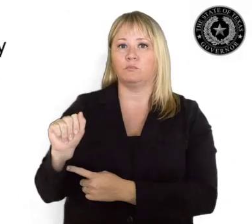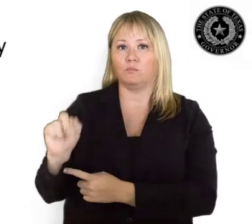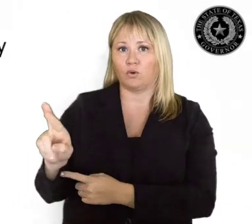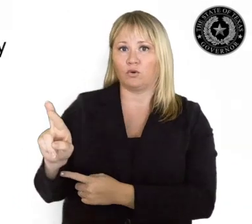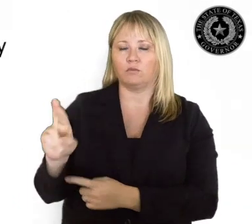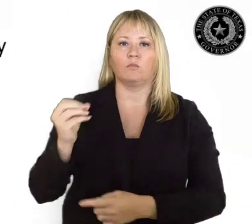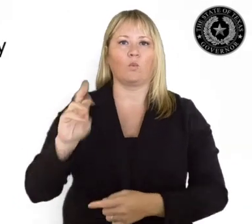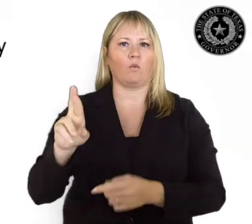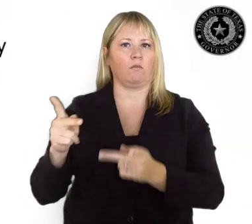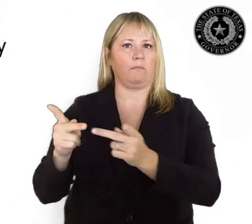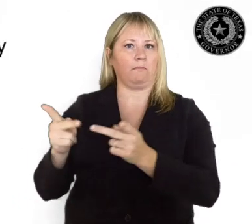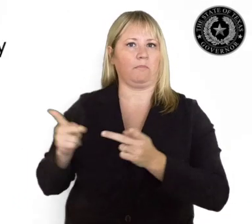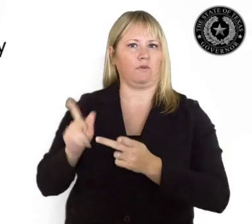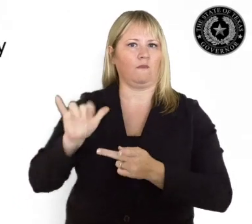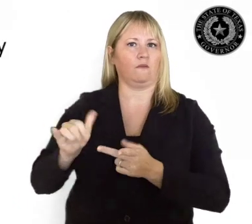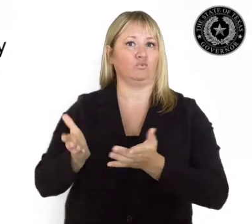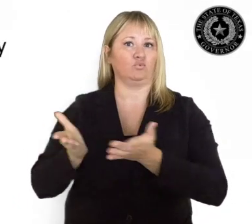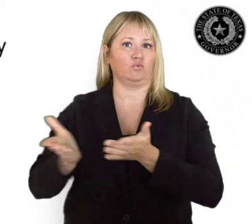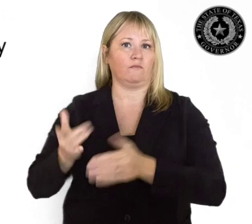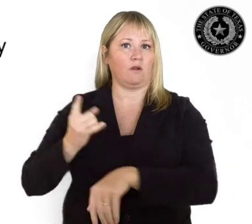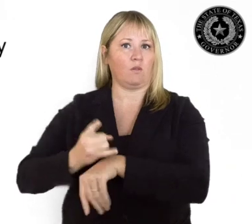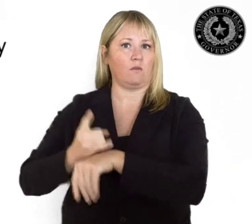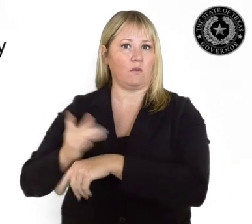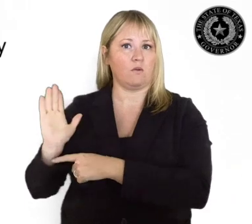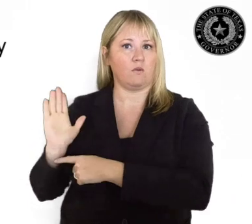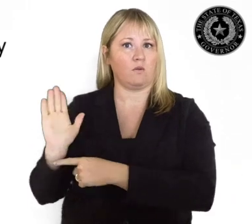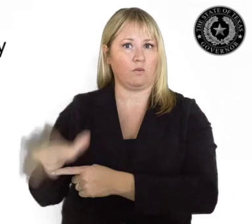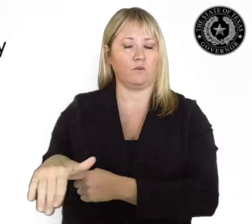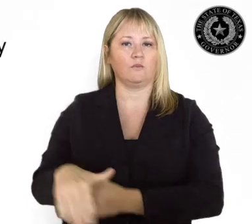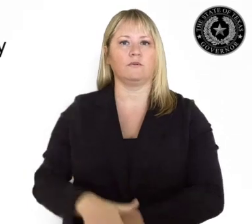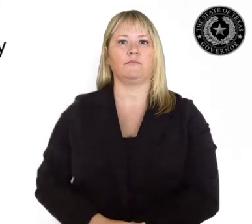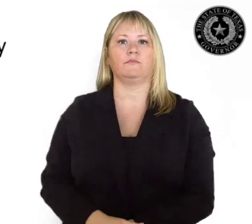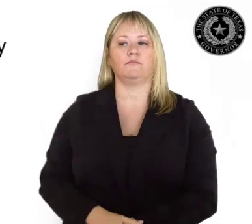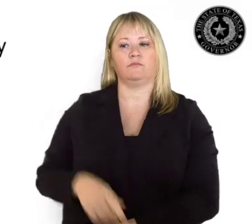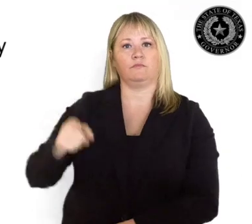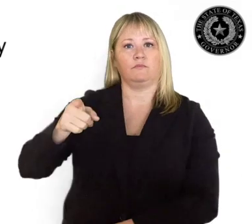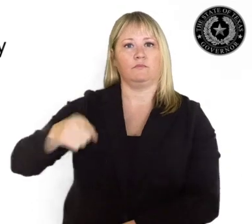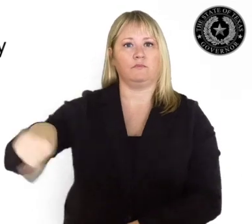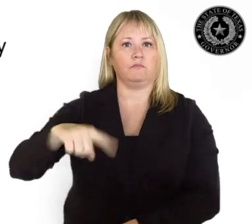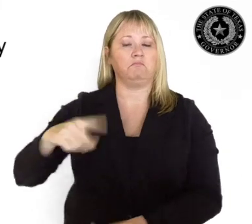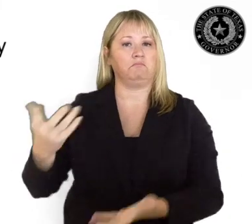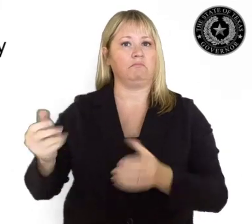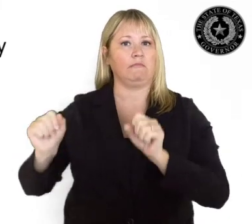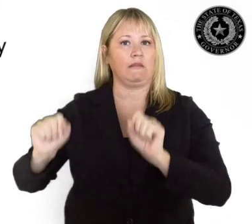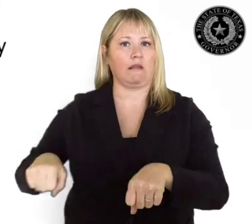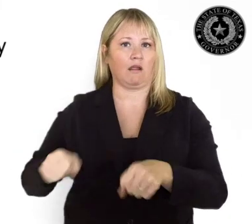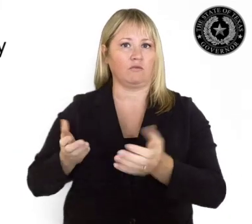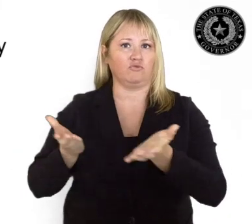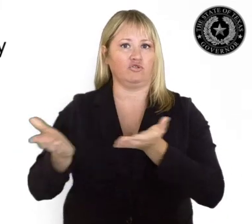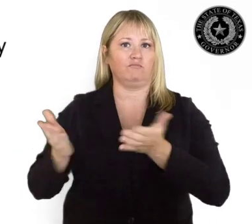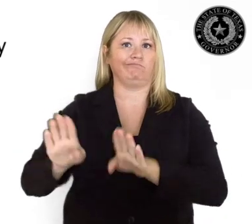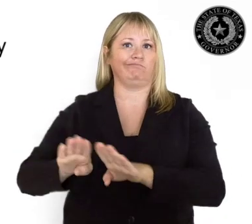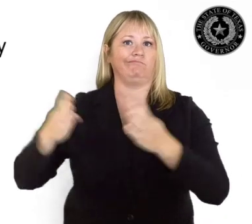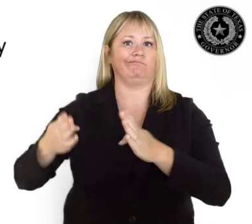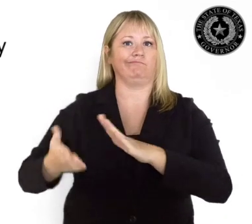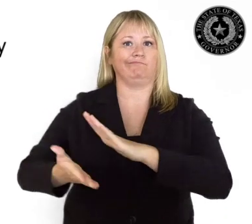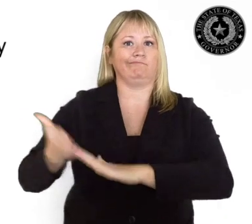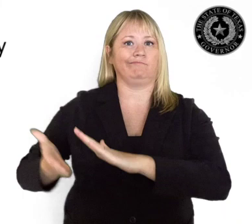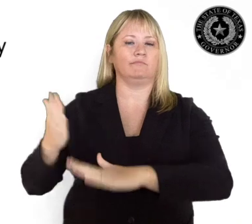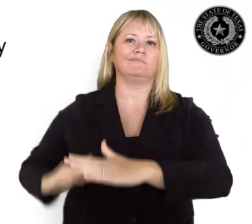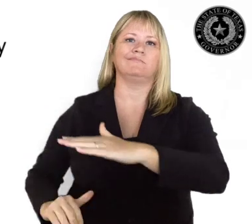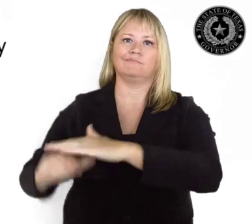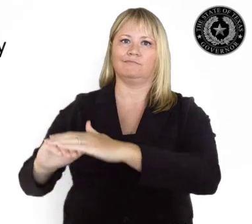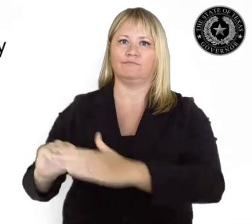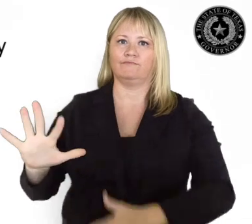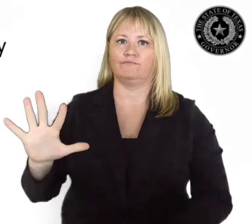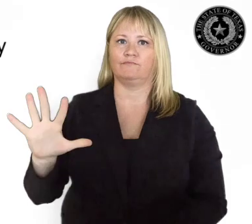A bar or similar establishment may offer on-premises services at up to 50% of the total listed occupancy